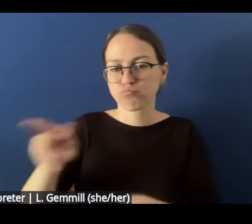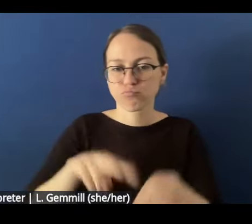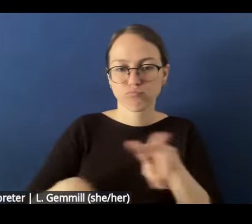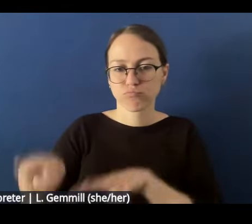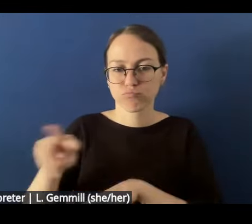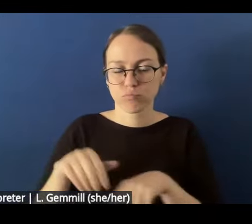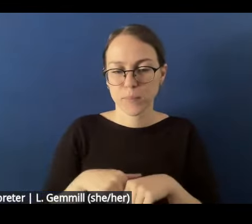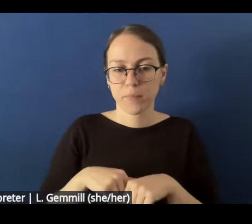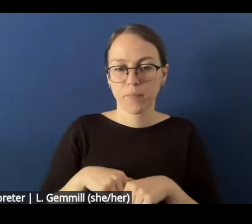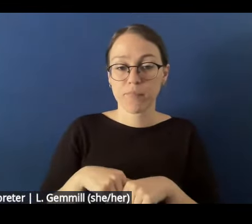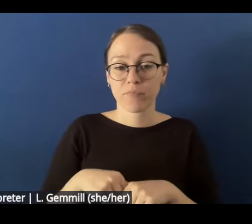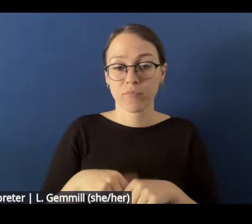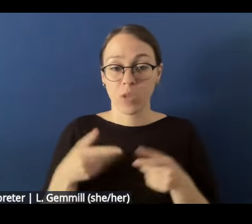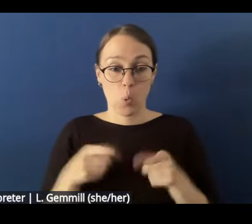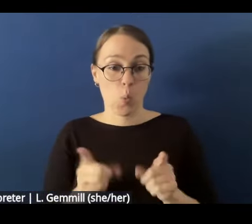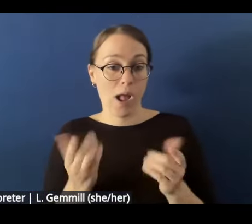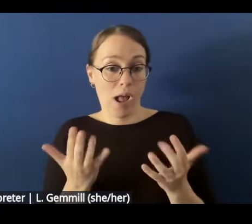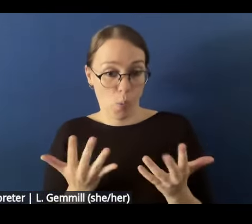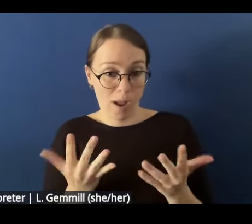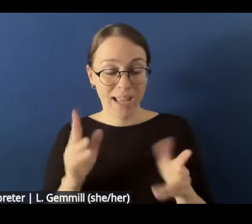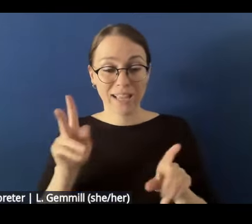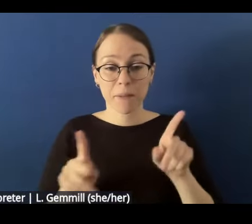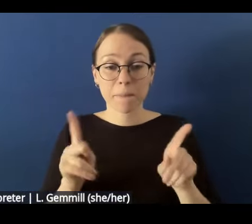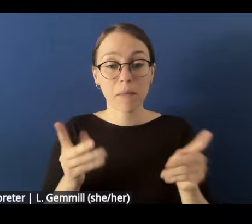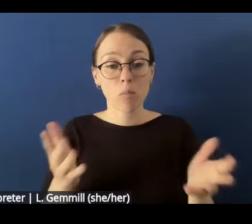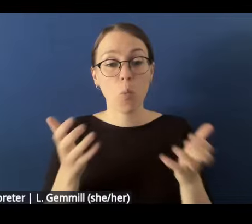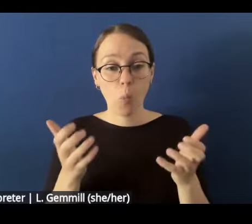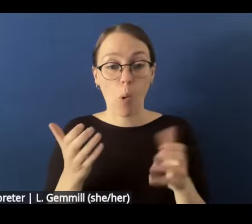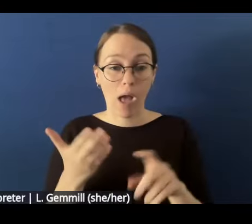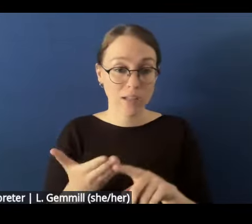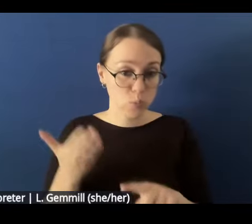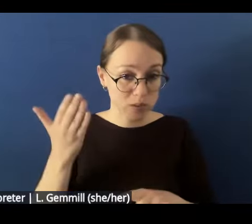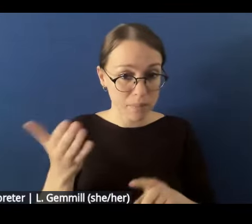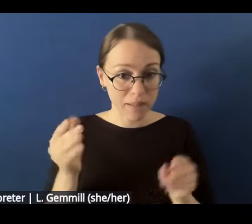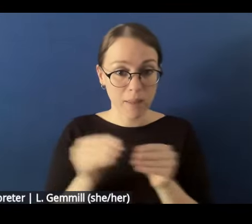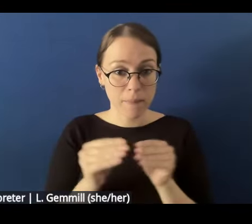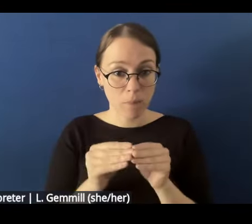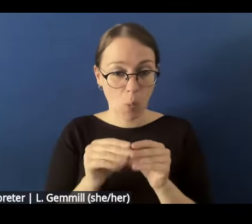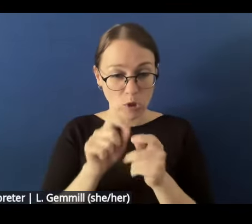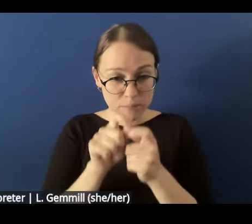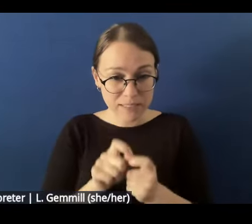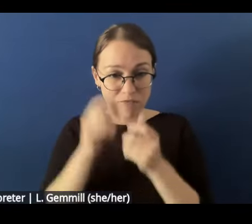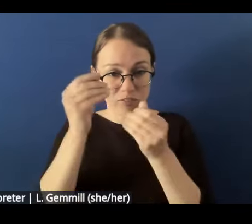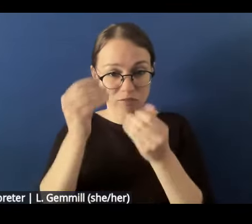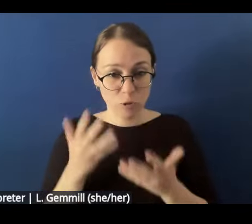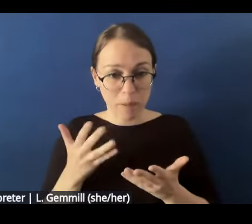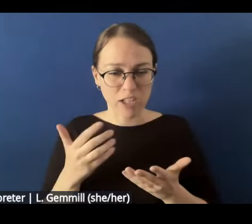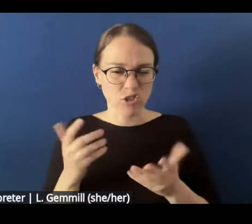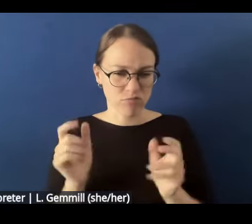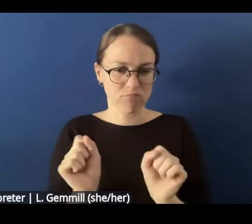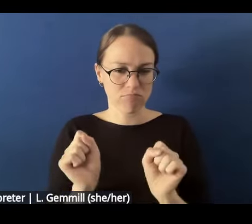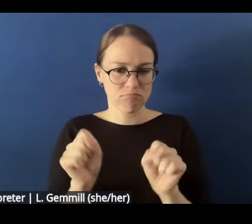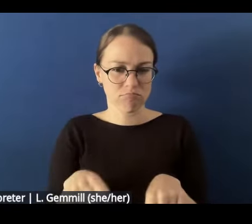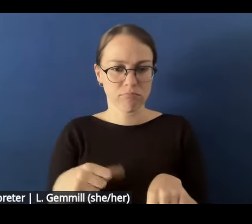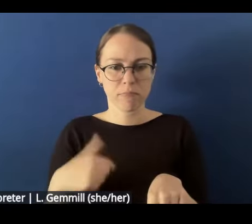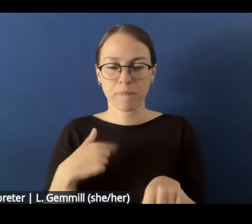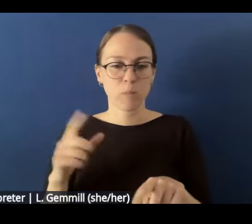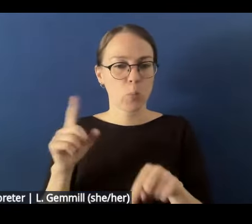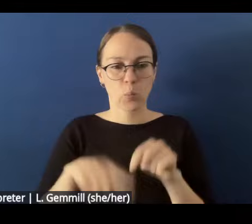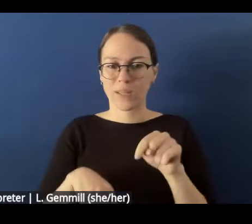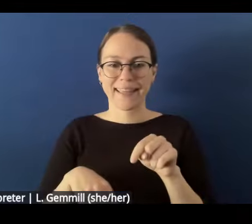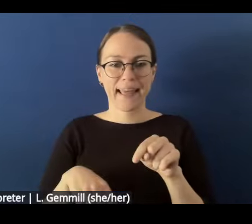want to submit like more specifics with what we have out there already, they can. But I don't think we'll be able to turn that